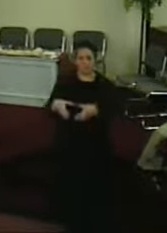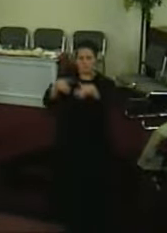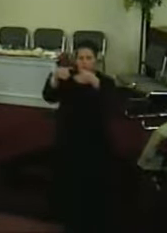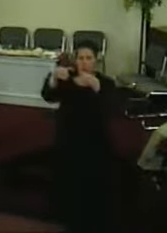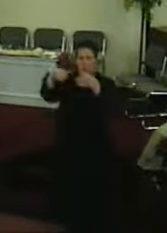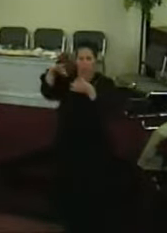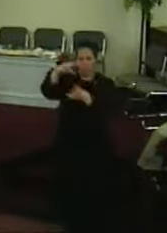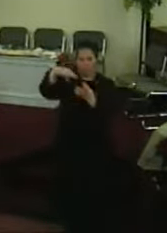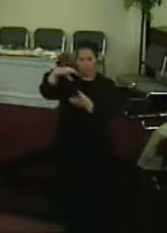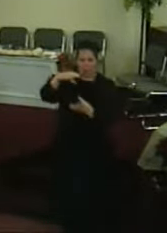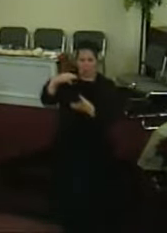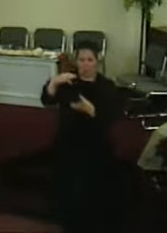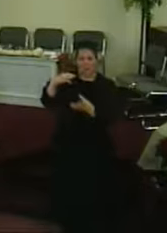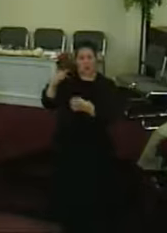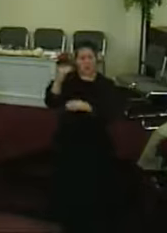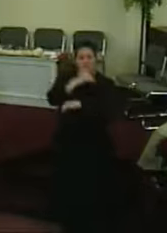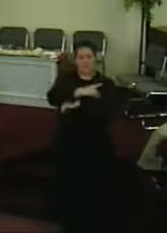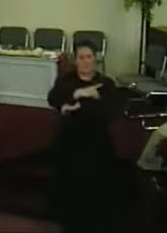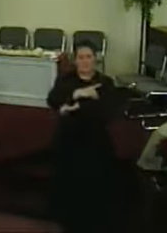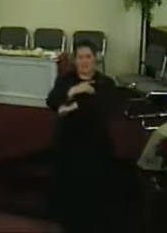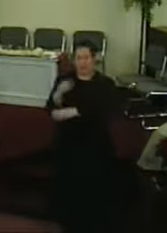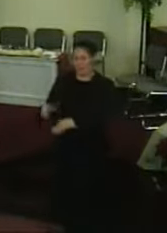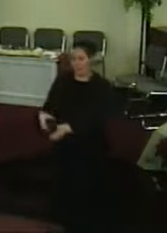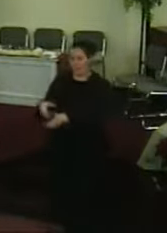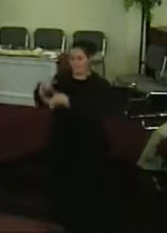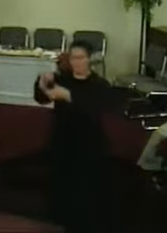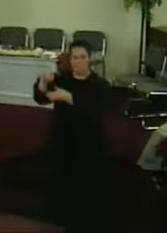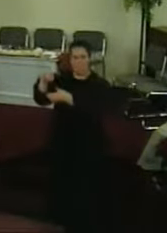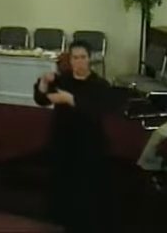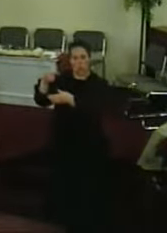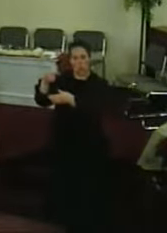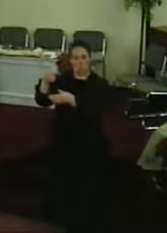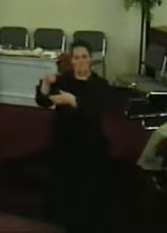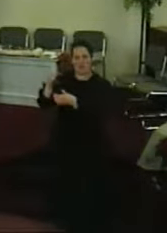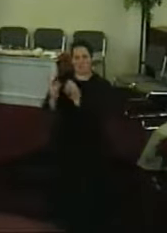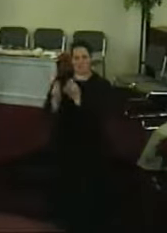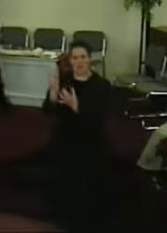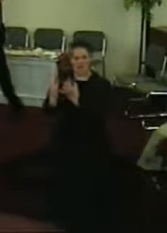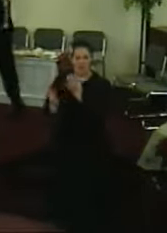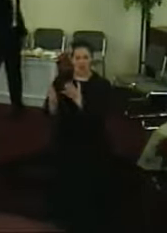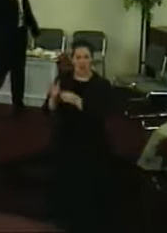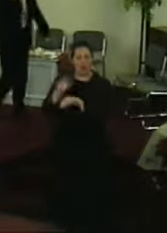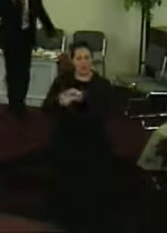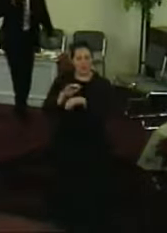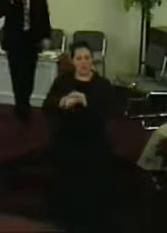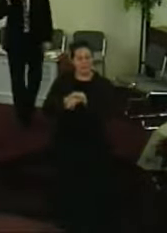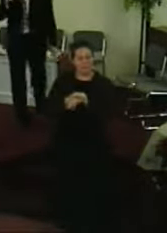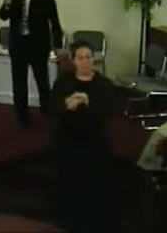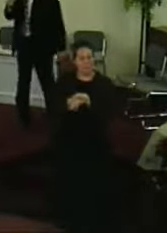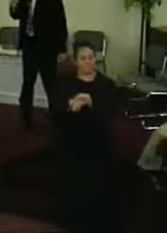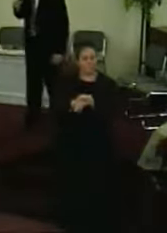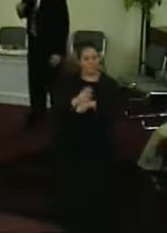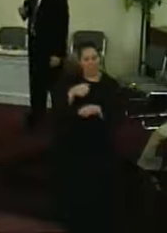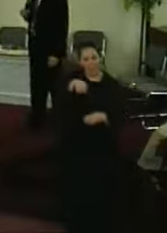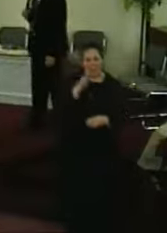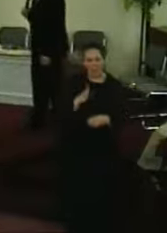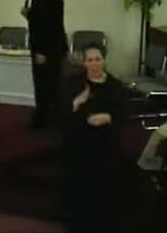fire by night. In other words, they were following God. And God led them right down into a